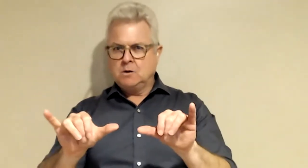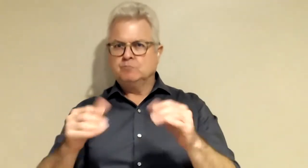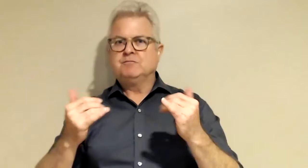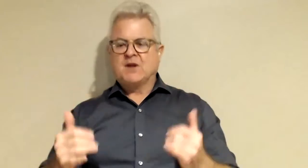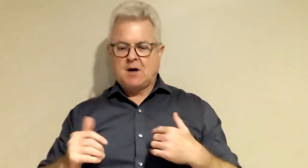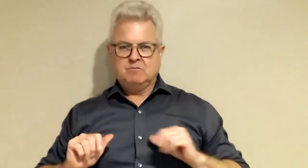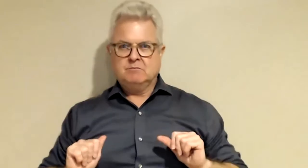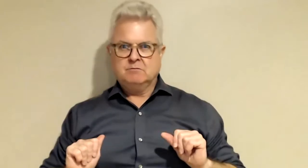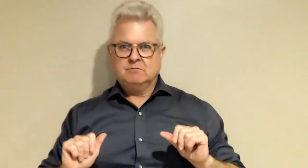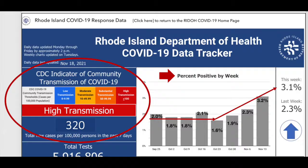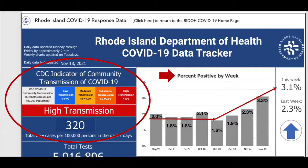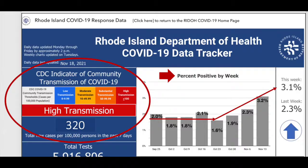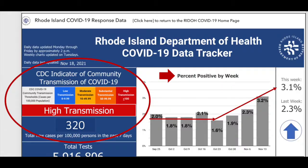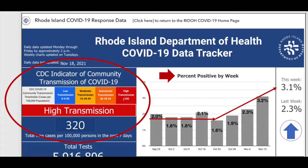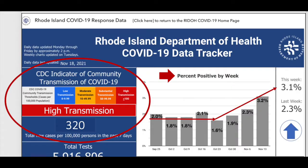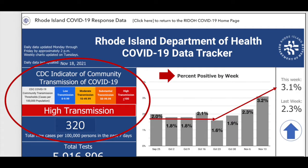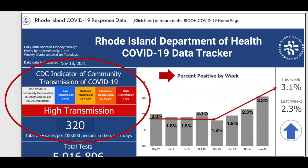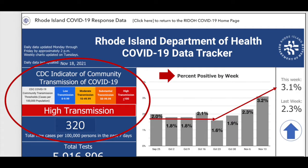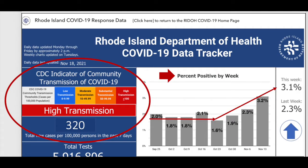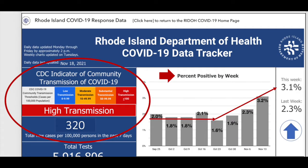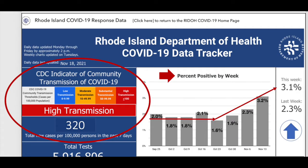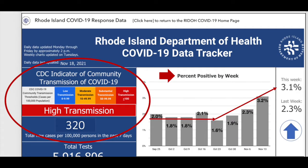better understanding of what I just mentioned to you.